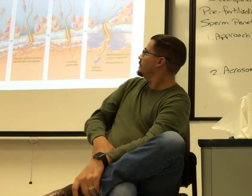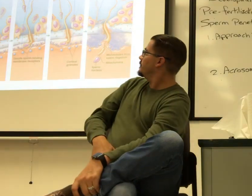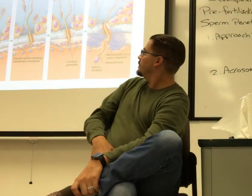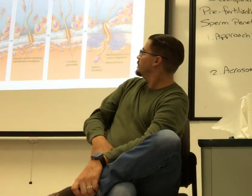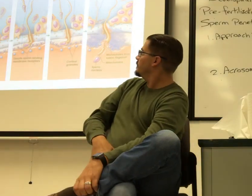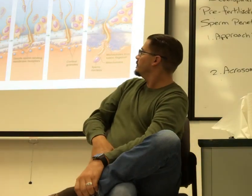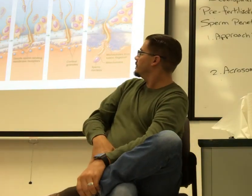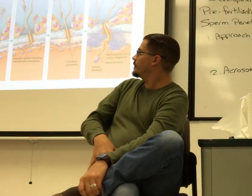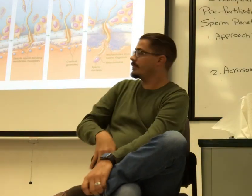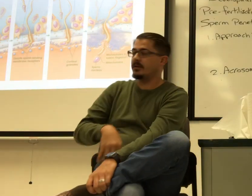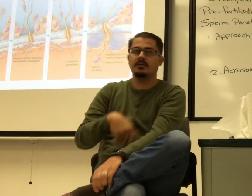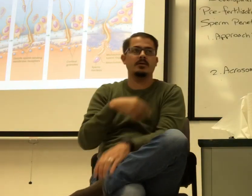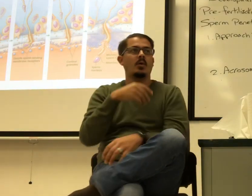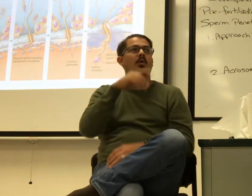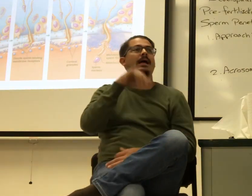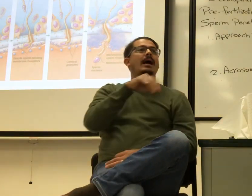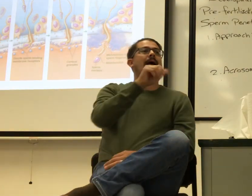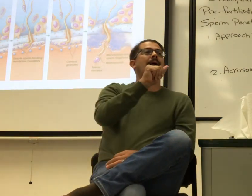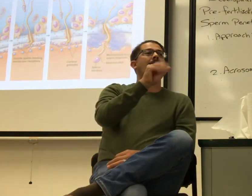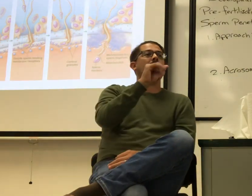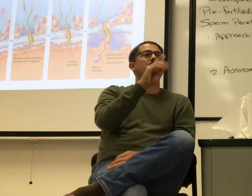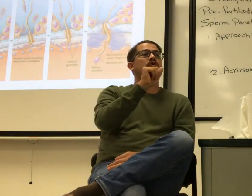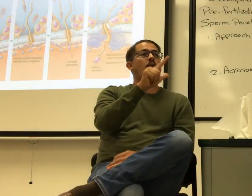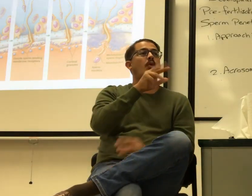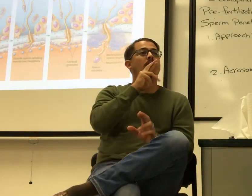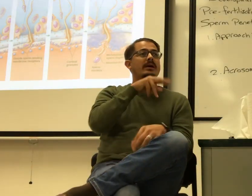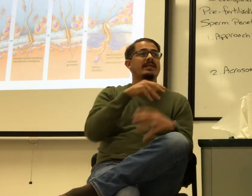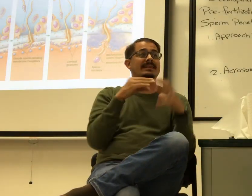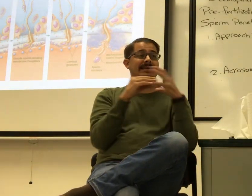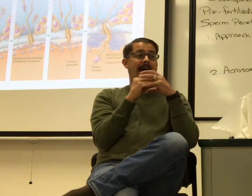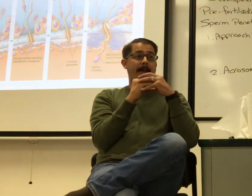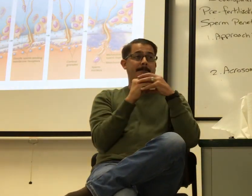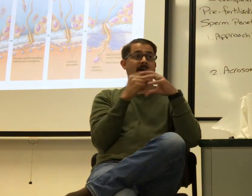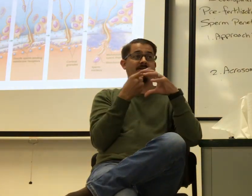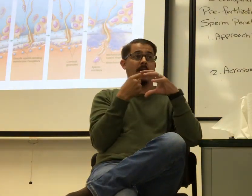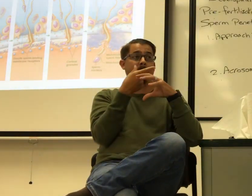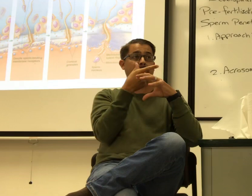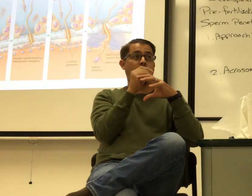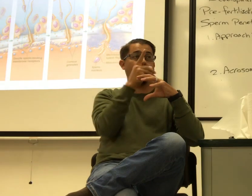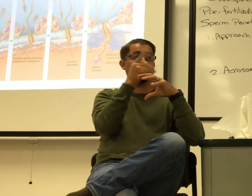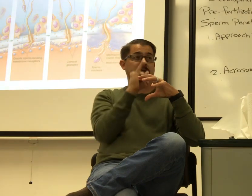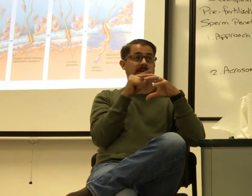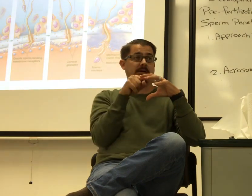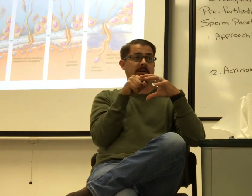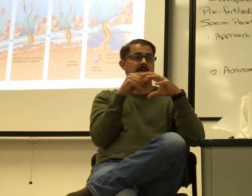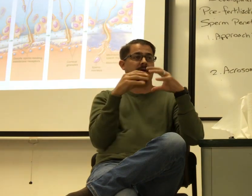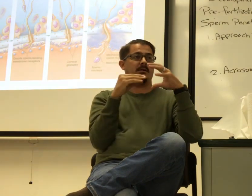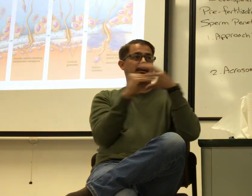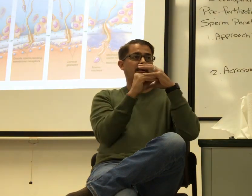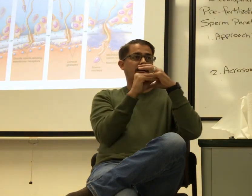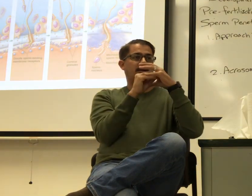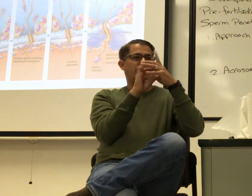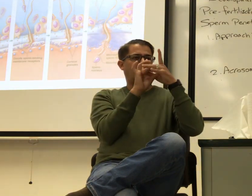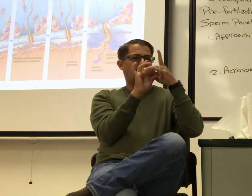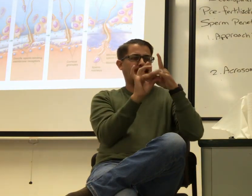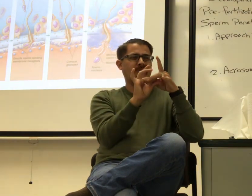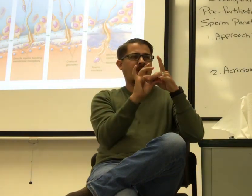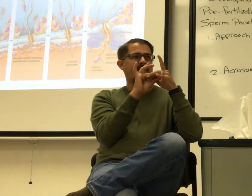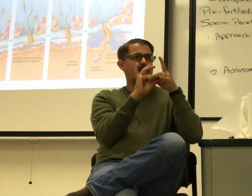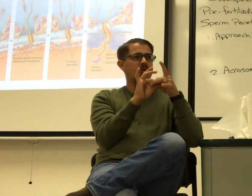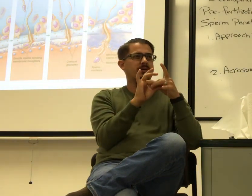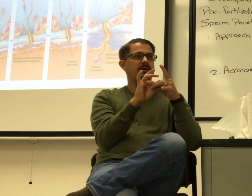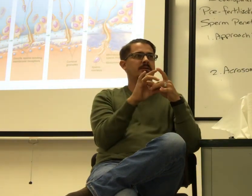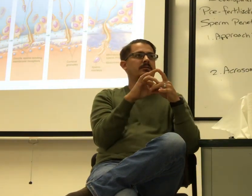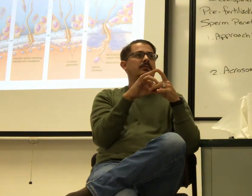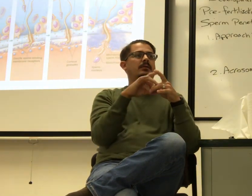So what happens in the acrosomal reaction is this acrosomal cap derived from Golgi, there's a fusion between the plasma membrane and the